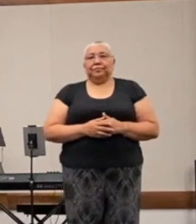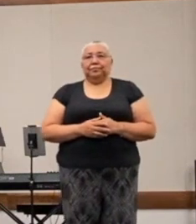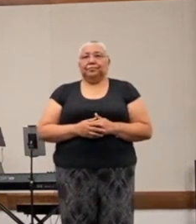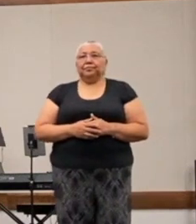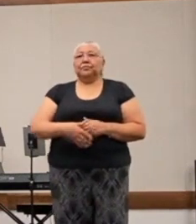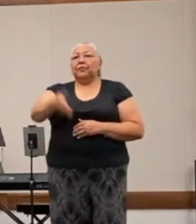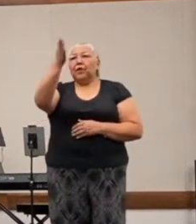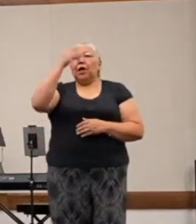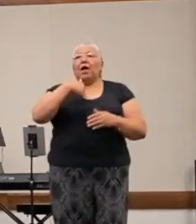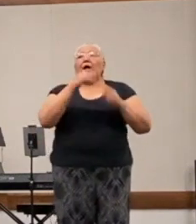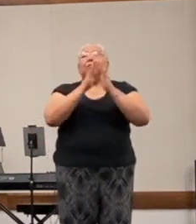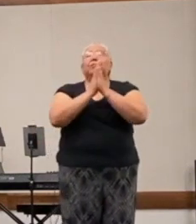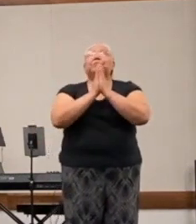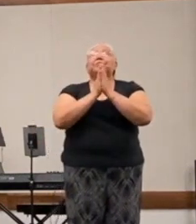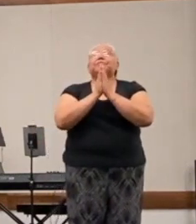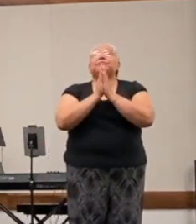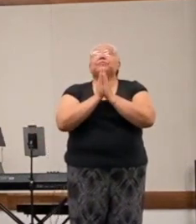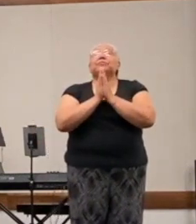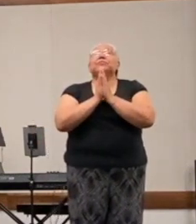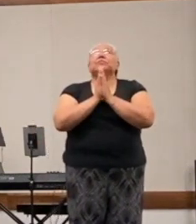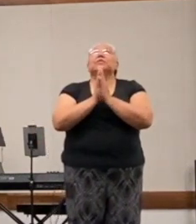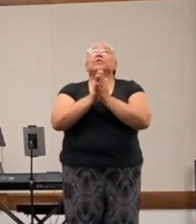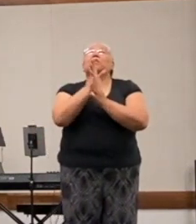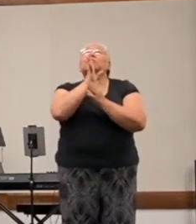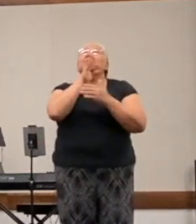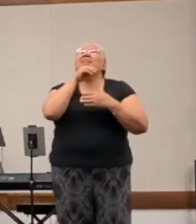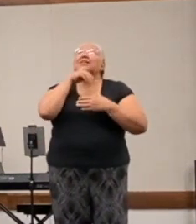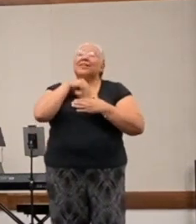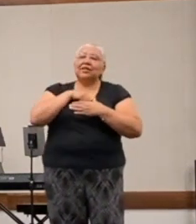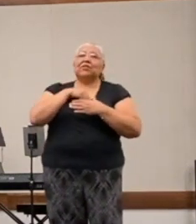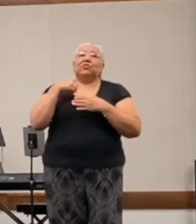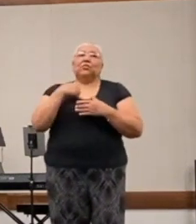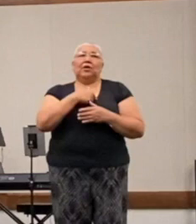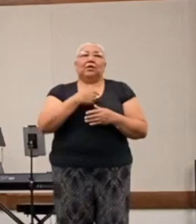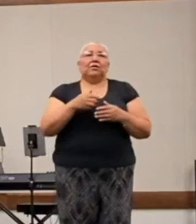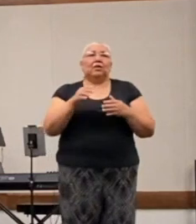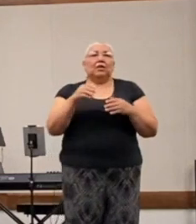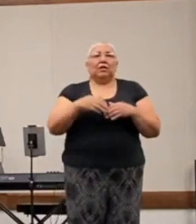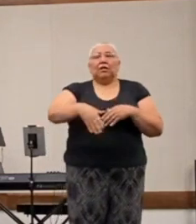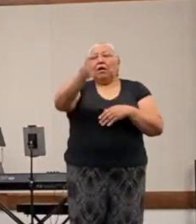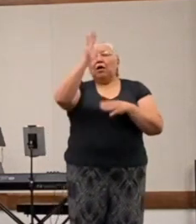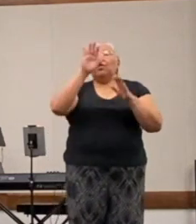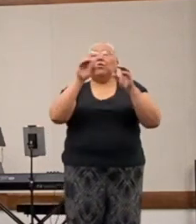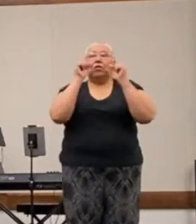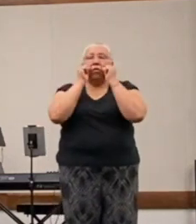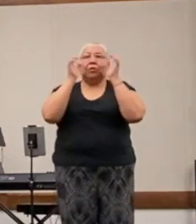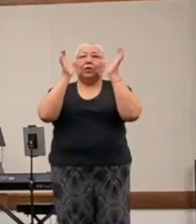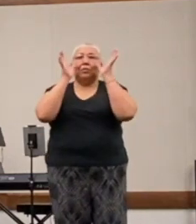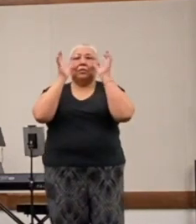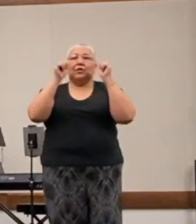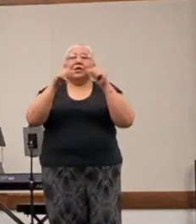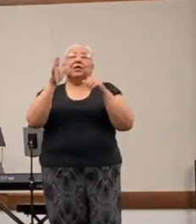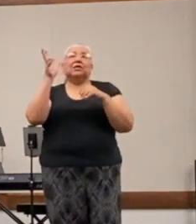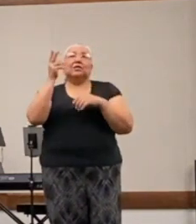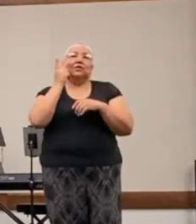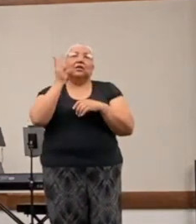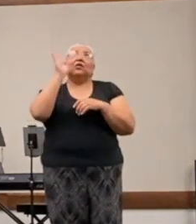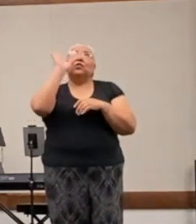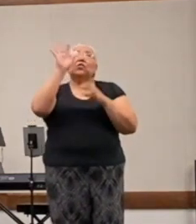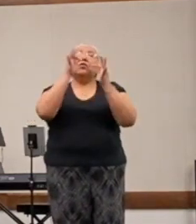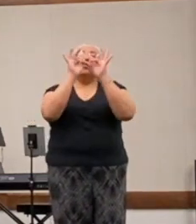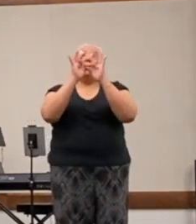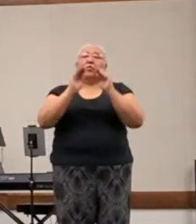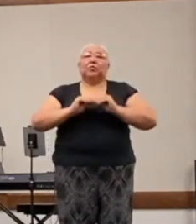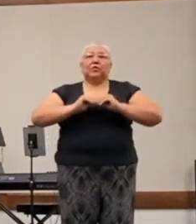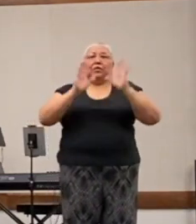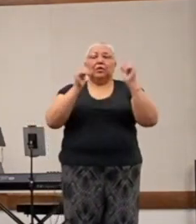Father, I pray, God, that you would just speak deep into us. So, Father, open up our eyes so that we can see your word